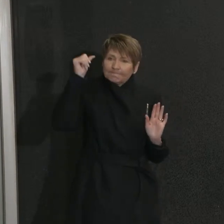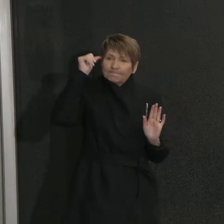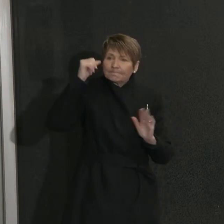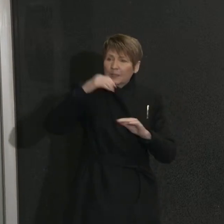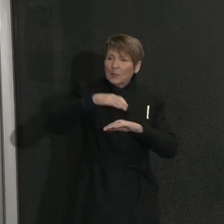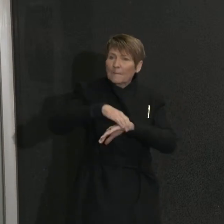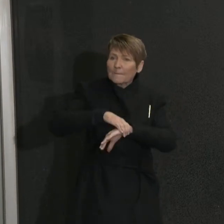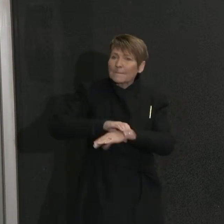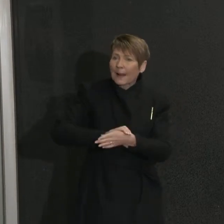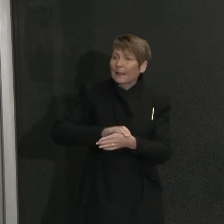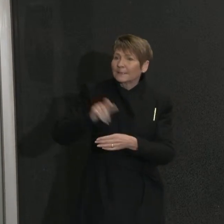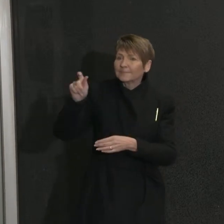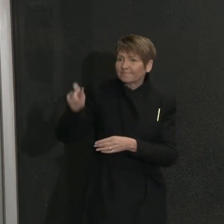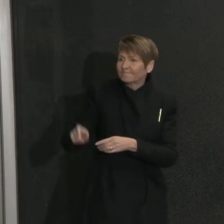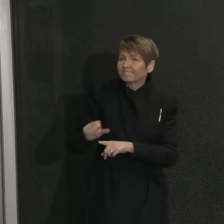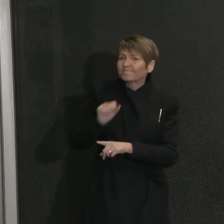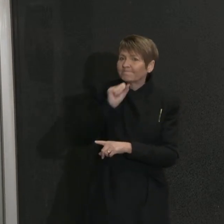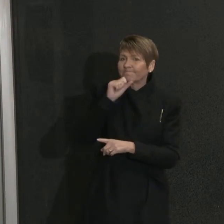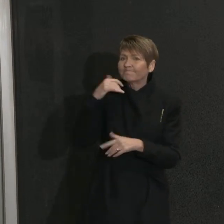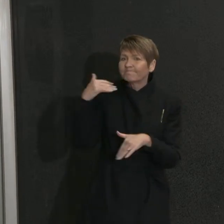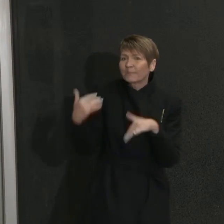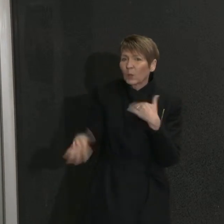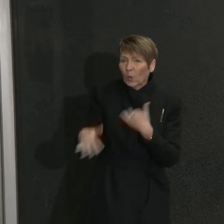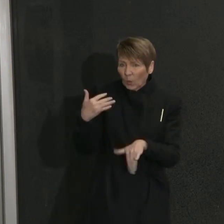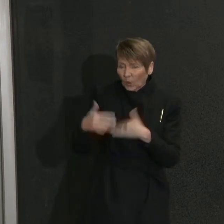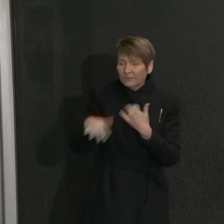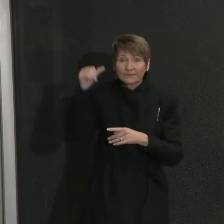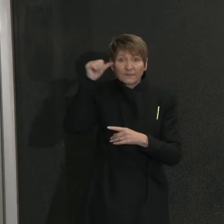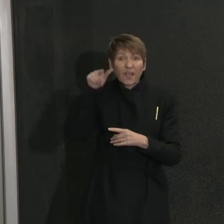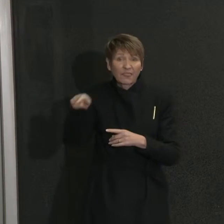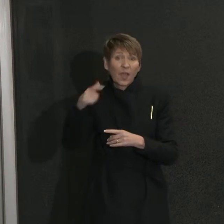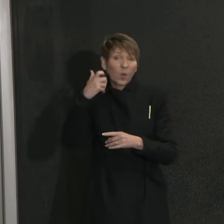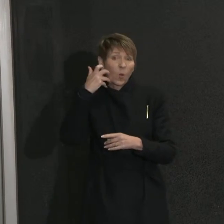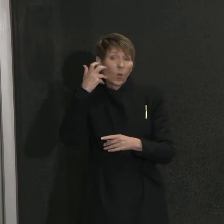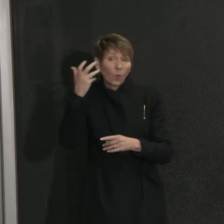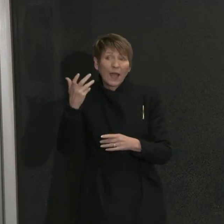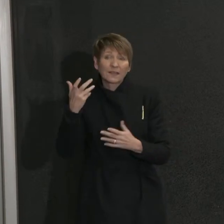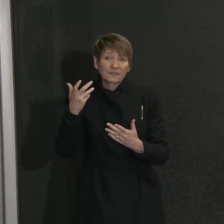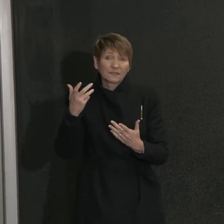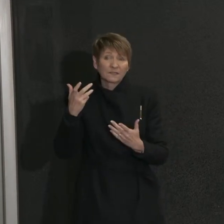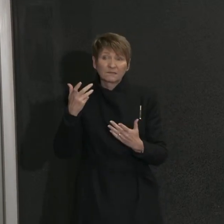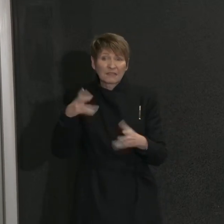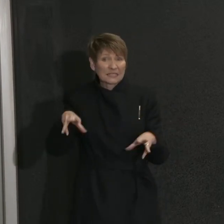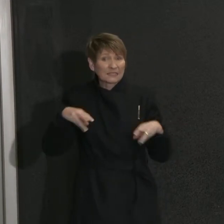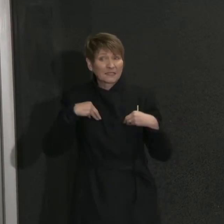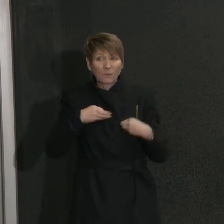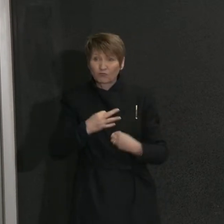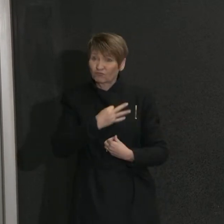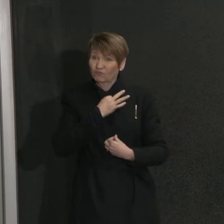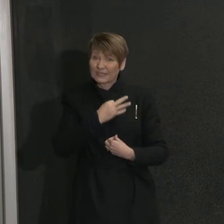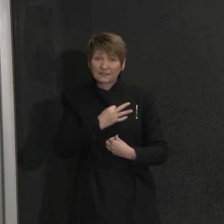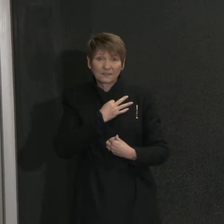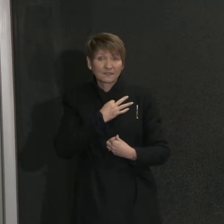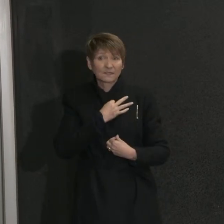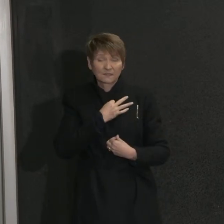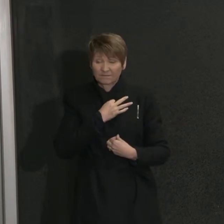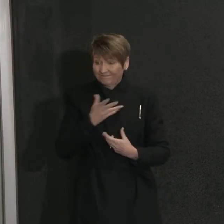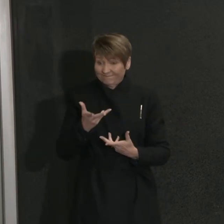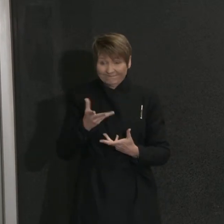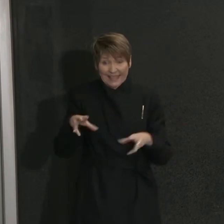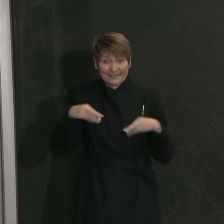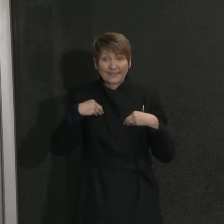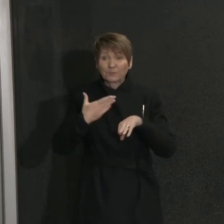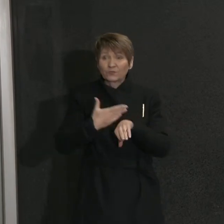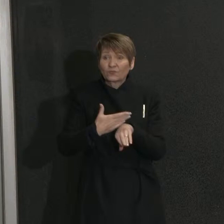way to protect us every single day. One of the ways that you honour the service of our policemen and women is to give the